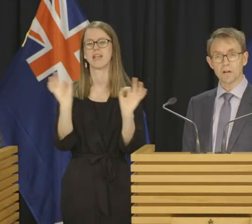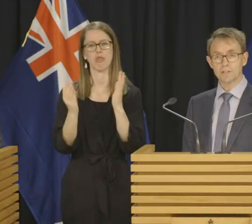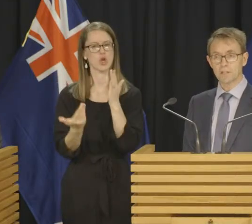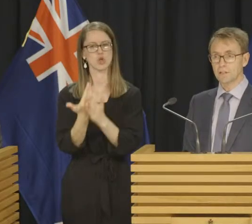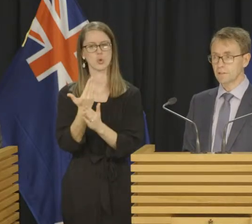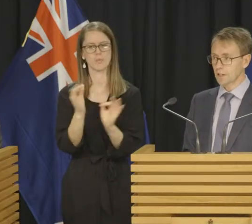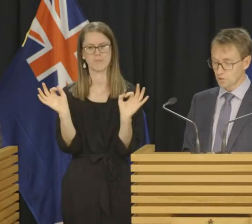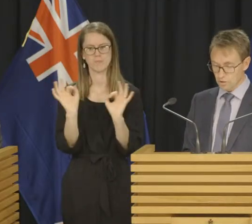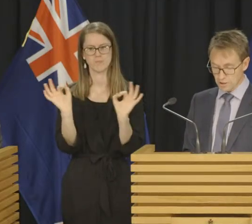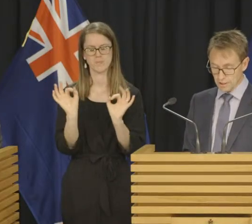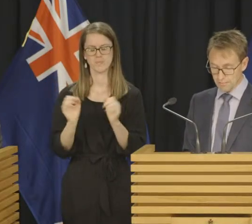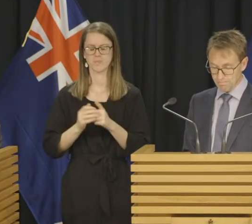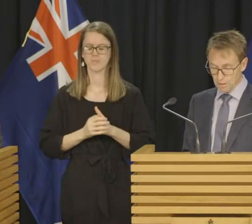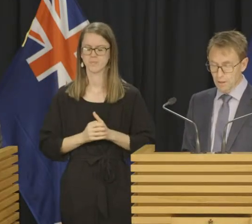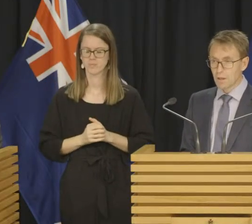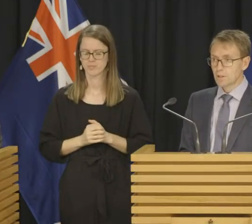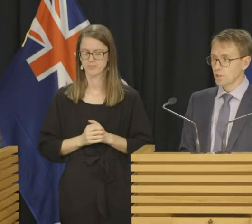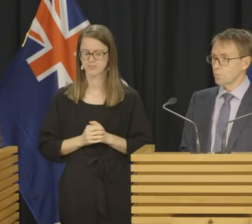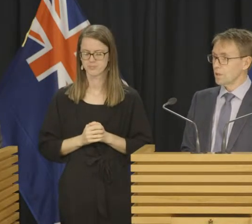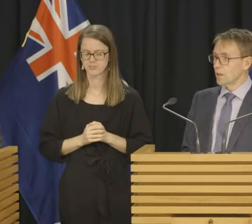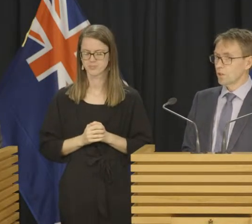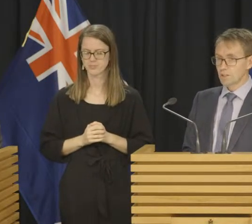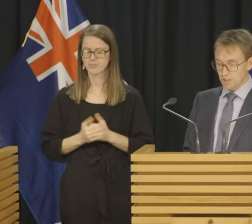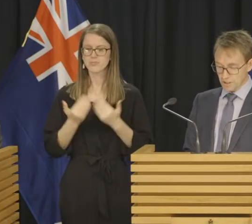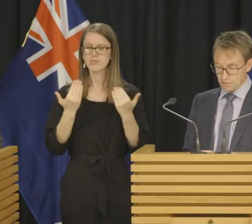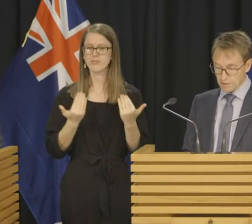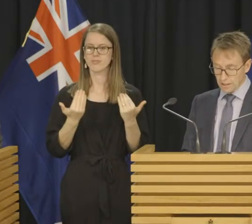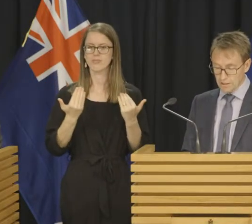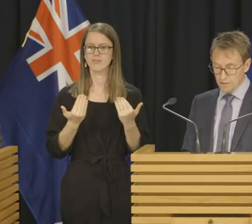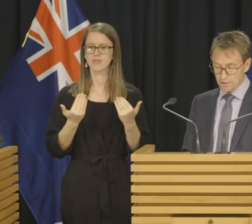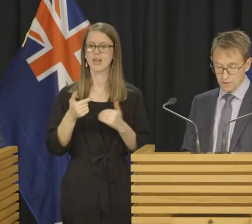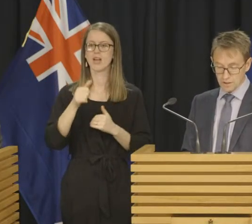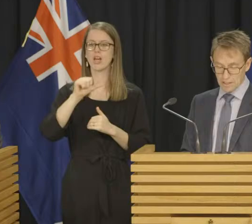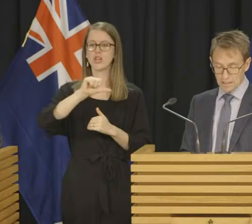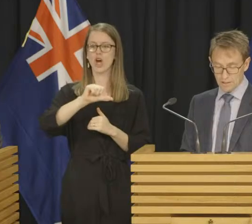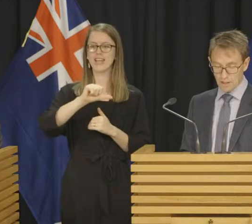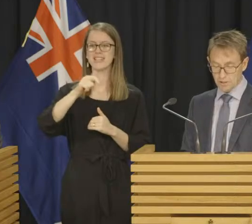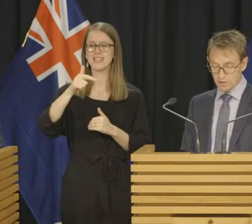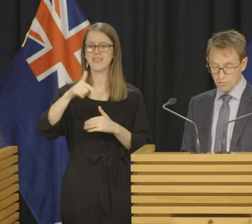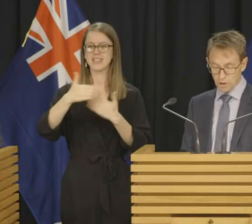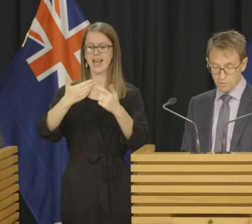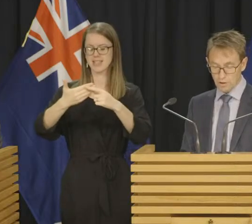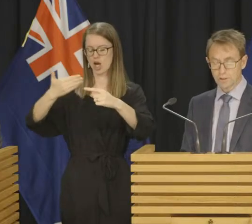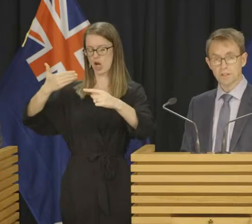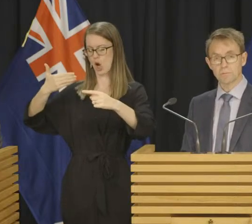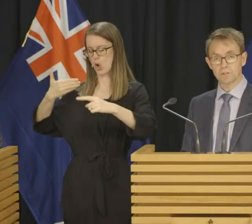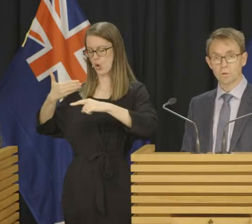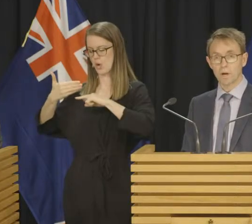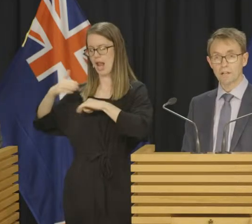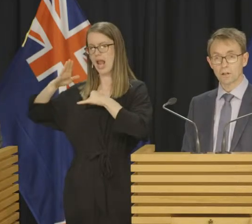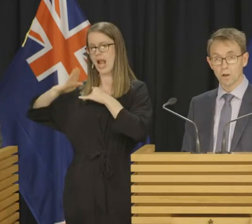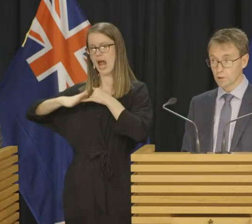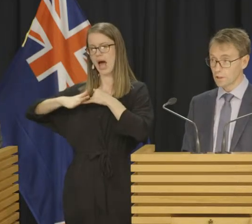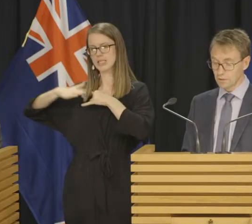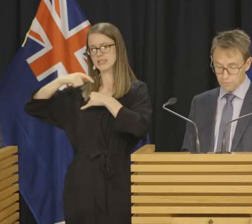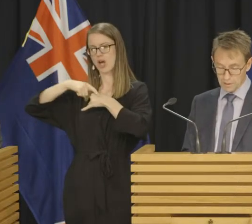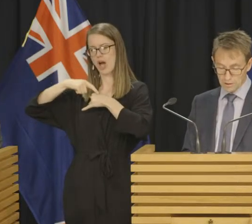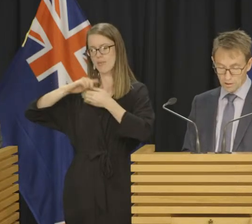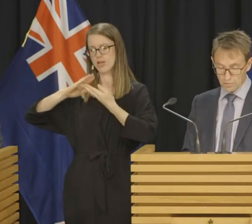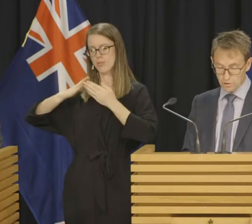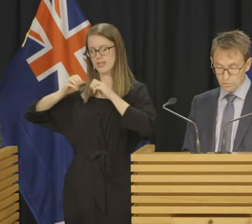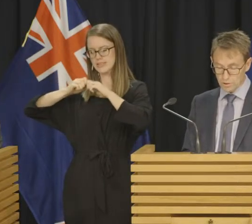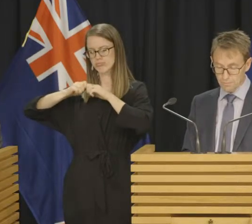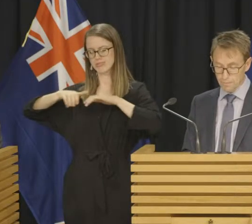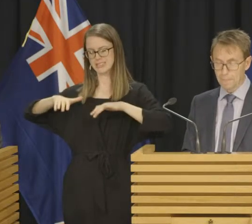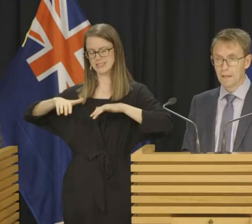of COVID-19 in the country today. So we're now 97 days since the last case of COVID-19 was acquired locally from